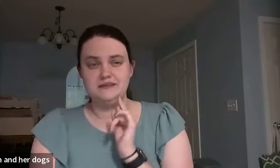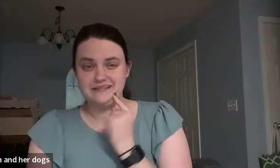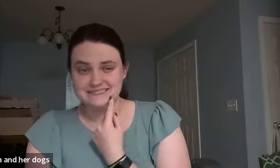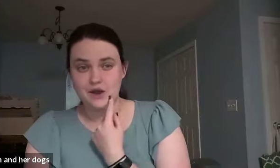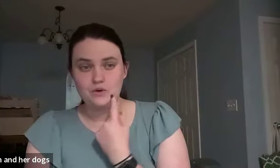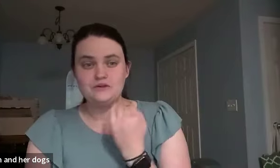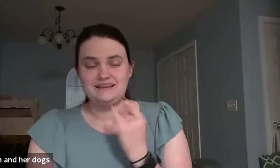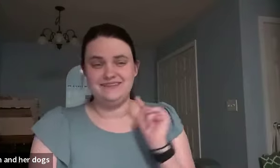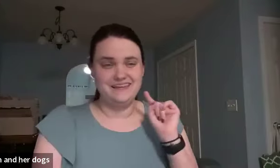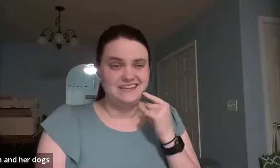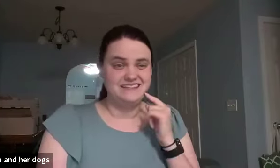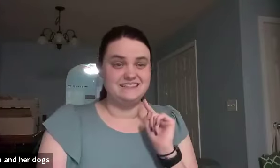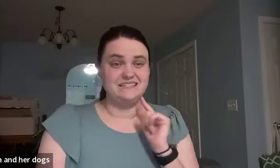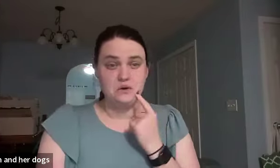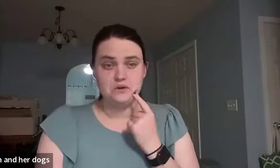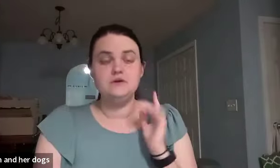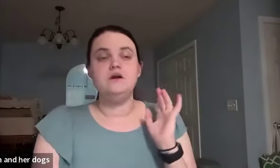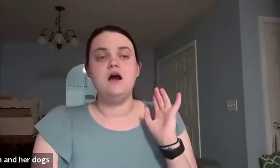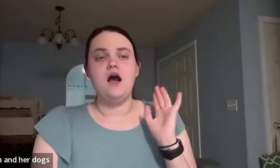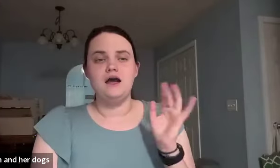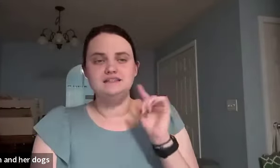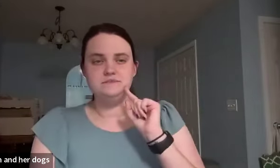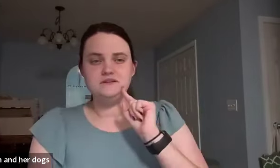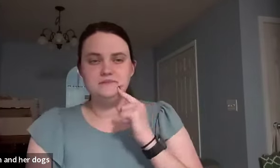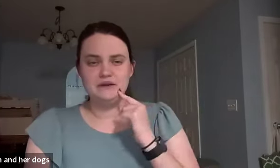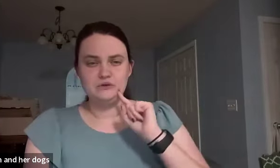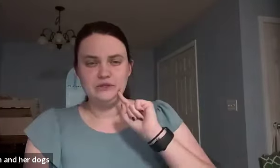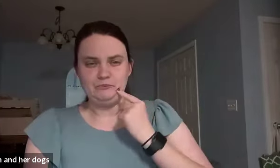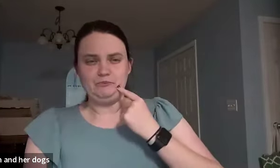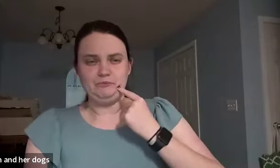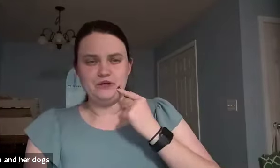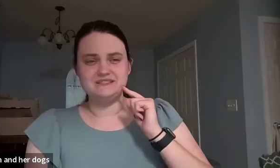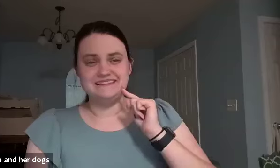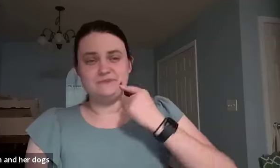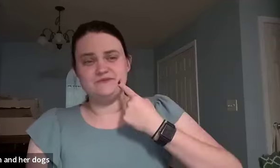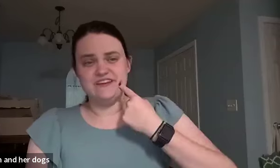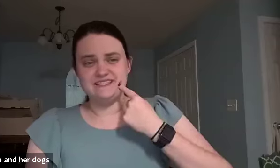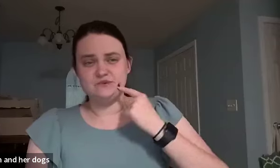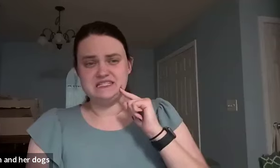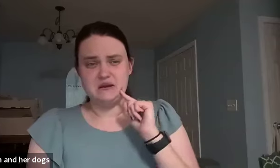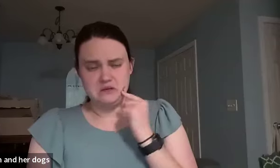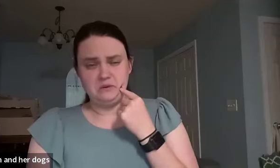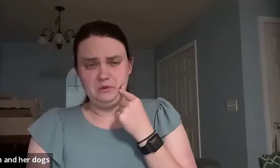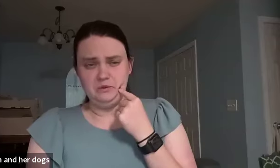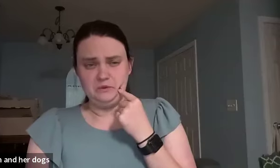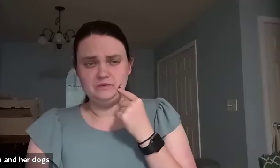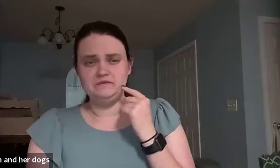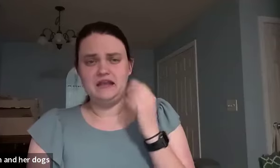something being like sour, like that candy is sour, I typically make a really pursed lips face with the sour, like, ooh. Like